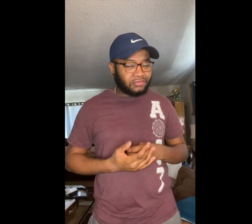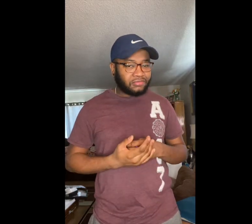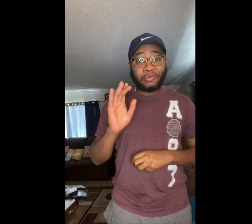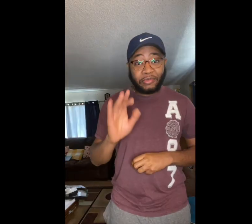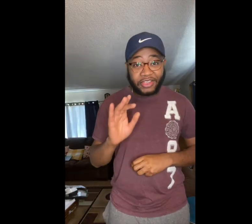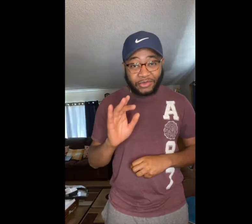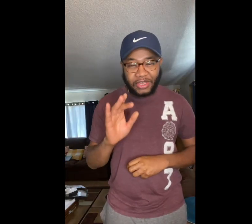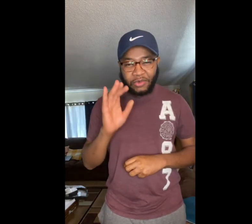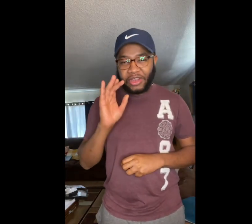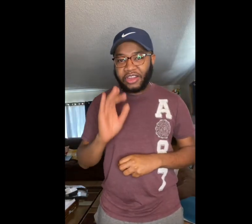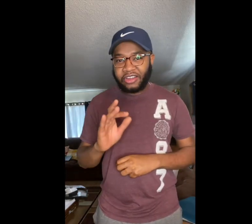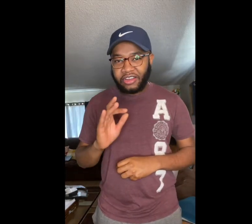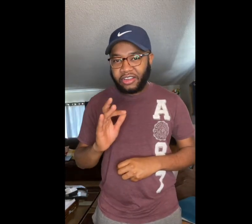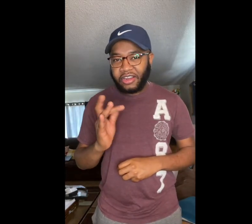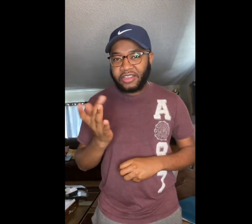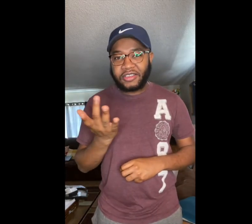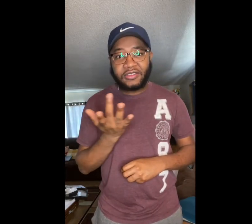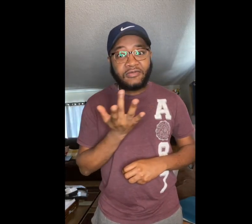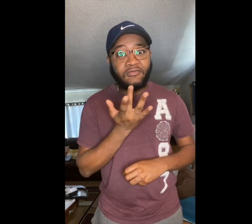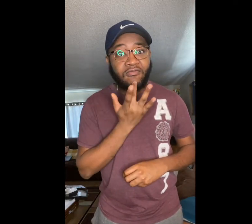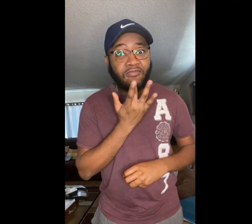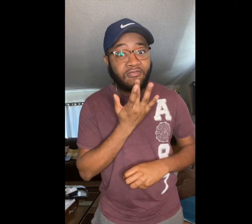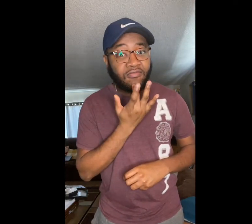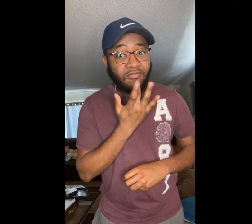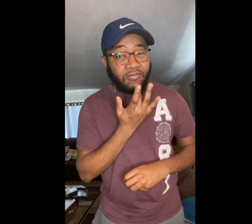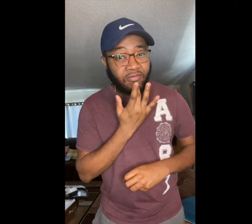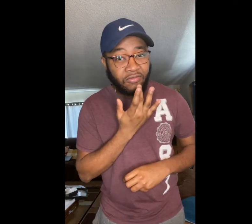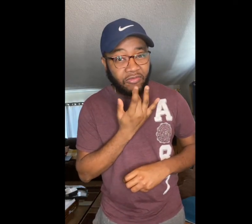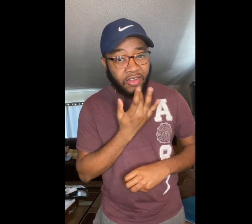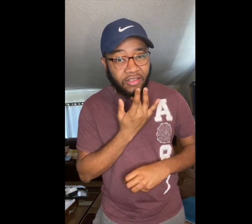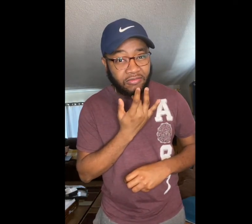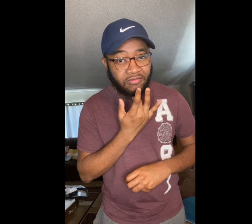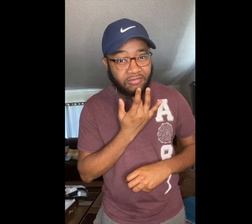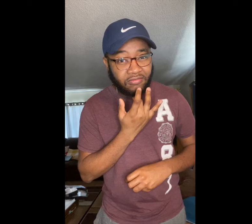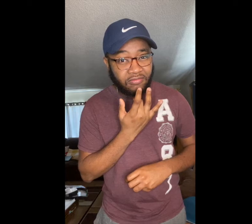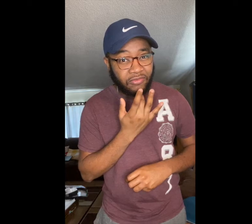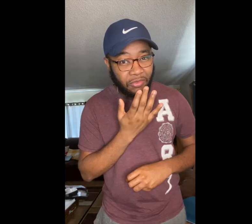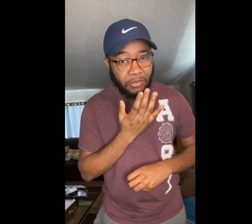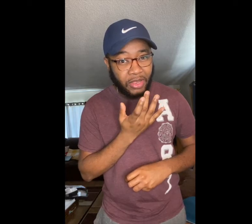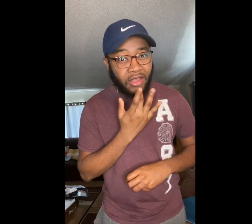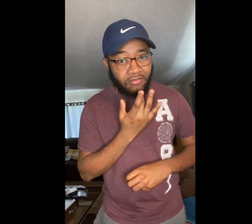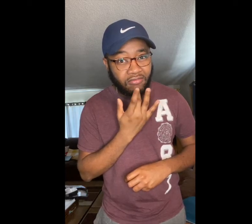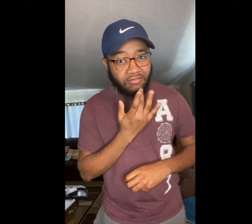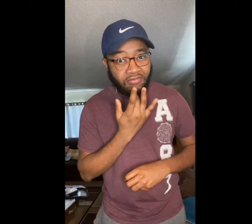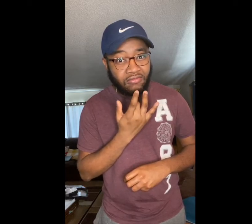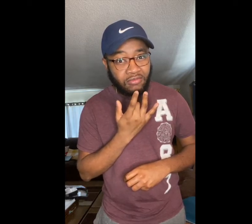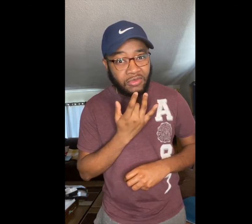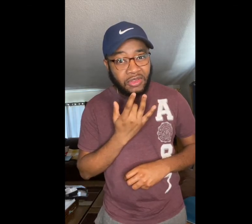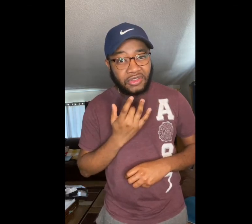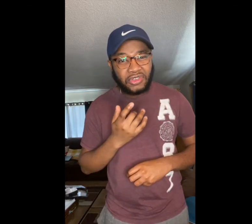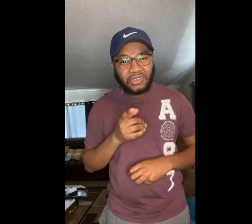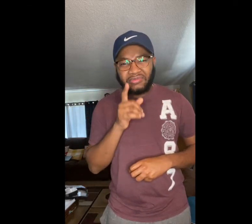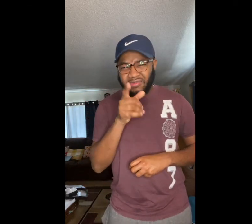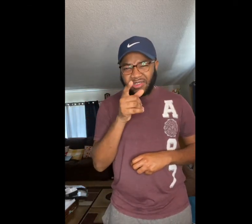remember this word that we learned earlier? It's right? You remember that? So,